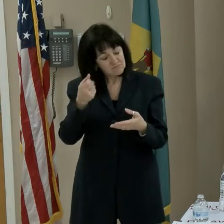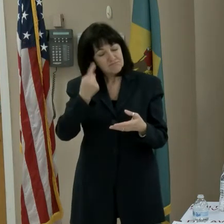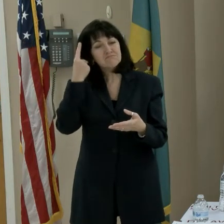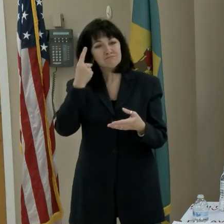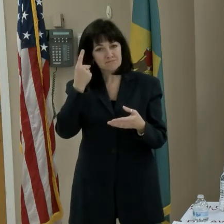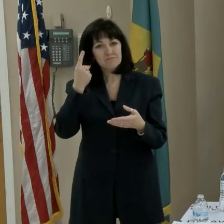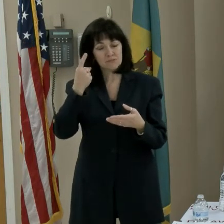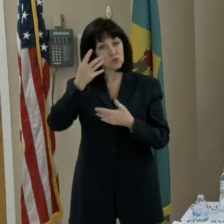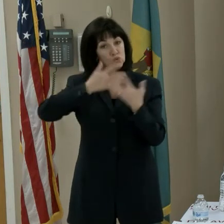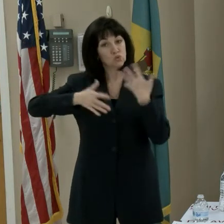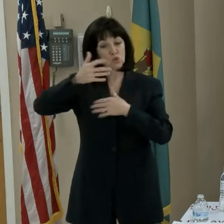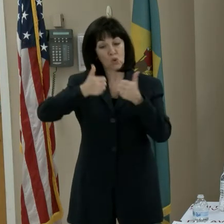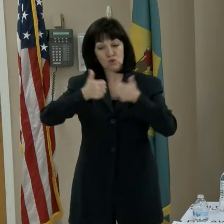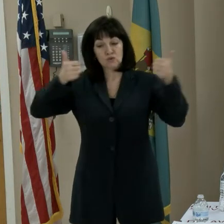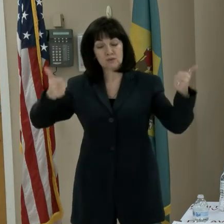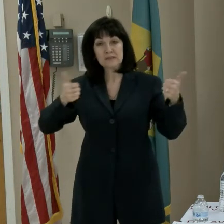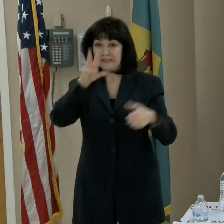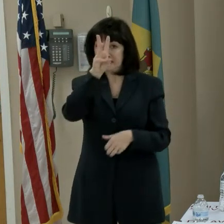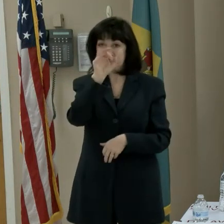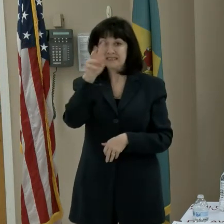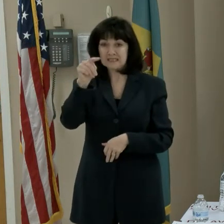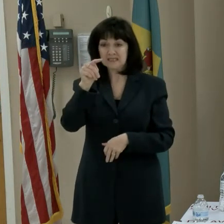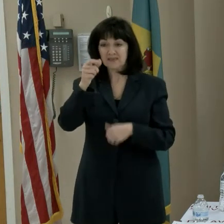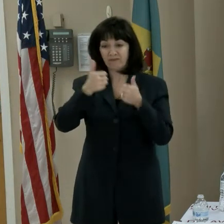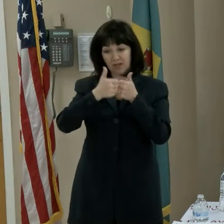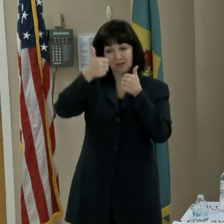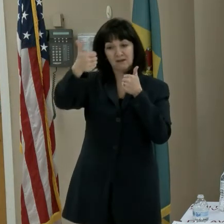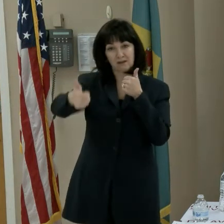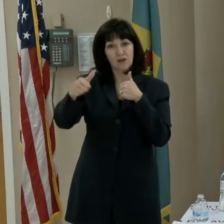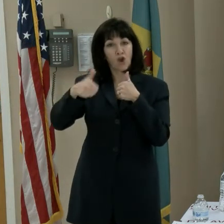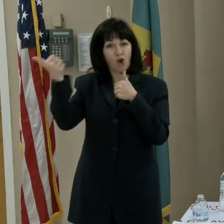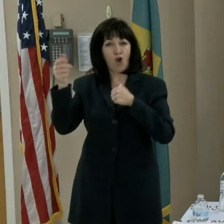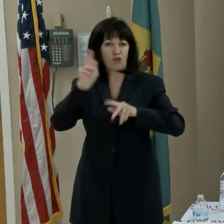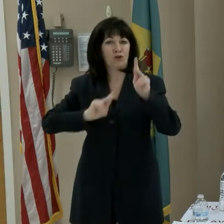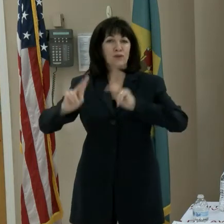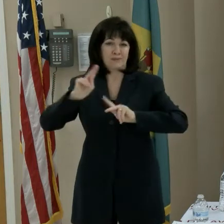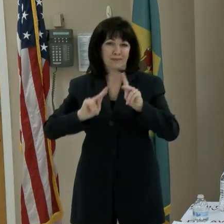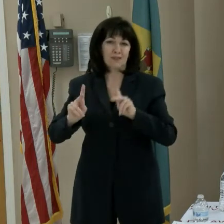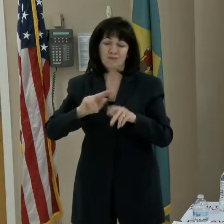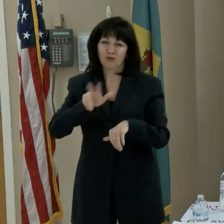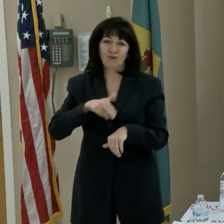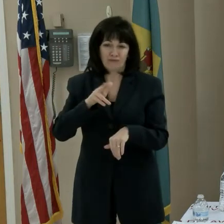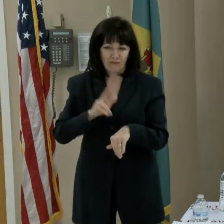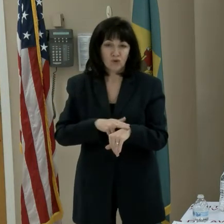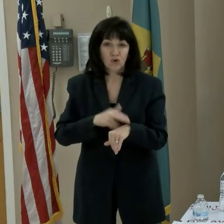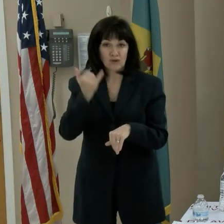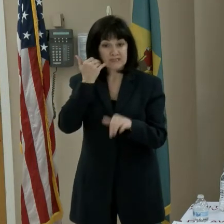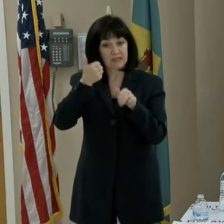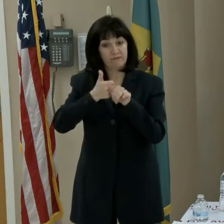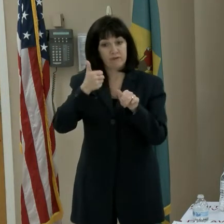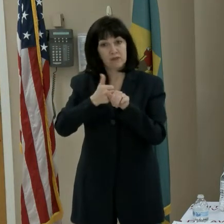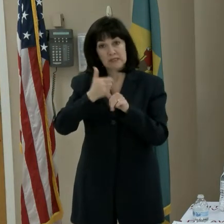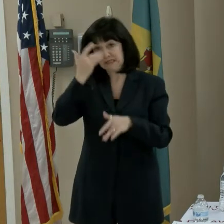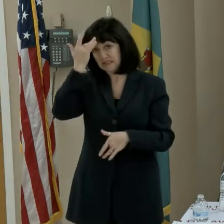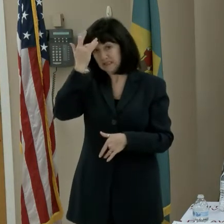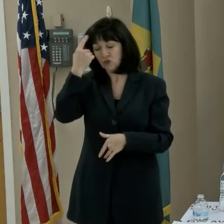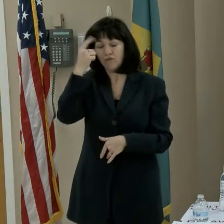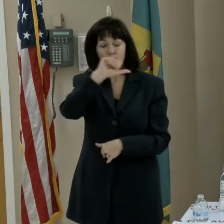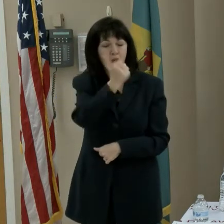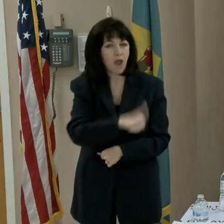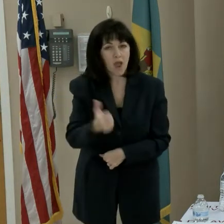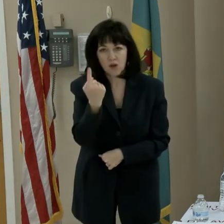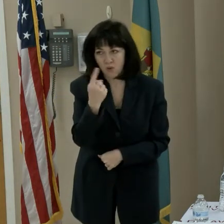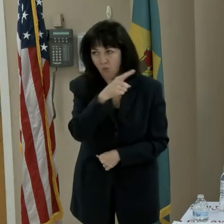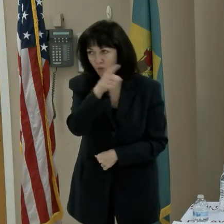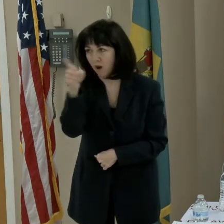to stay at least 6 feet away from individuals. And of course, if you are ill, and that's for